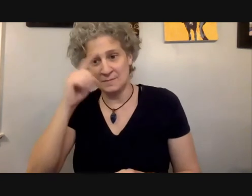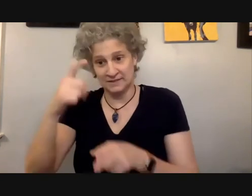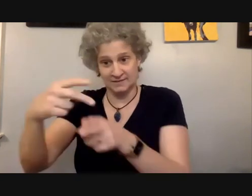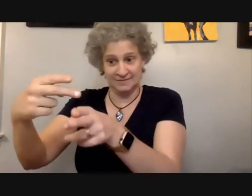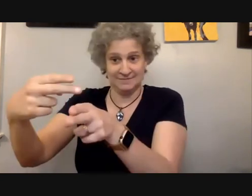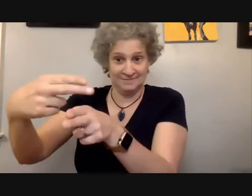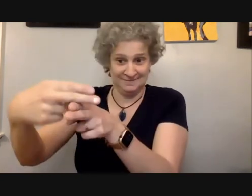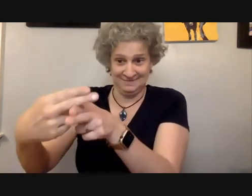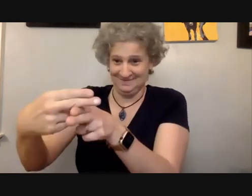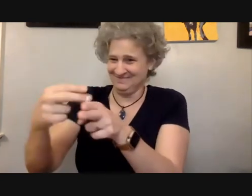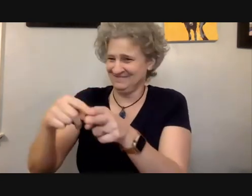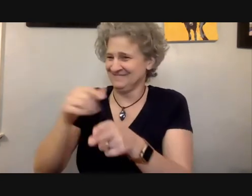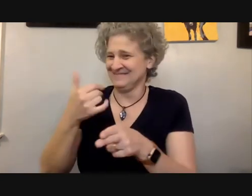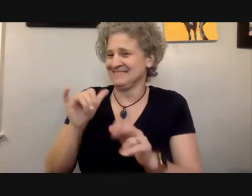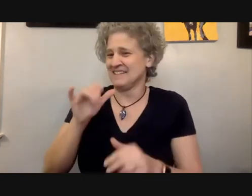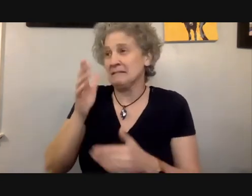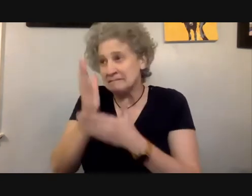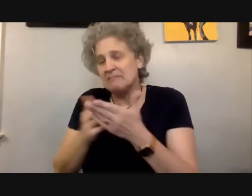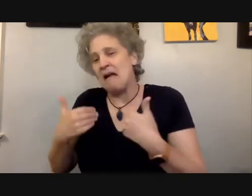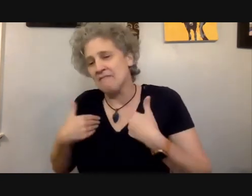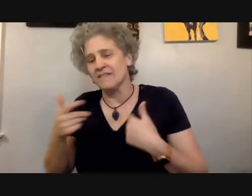the sign for weight.